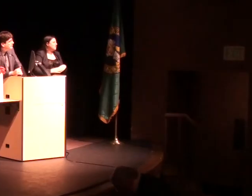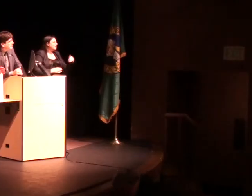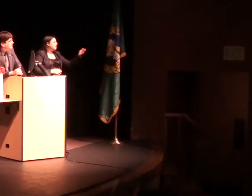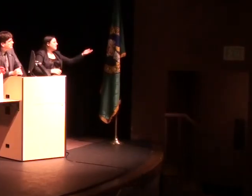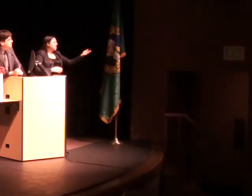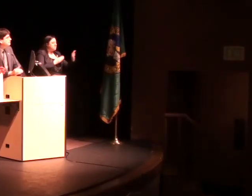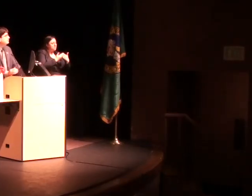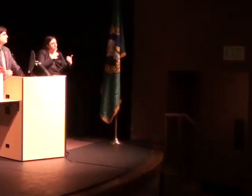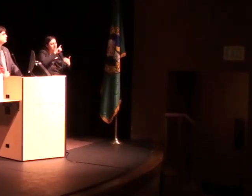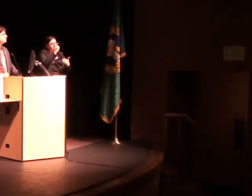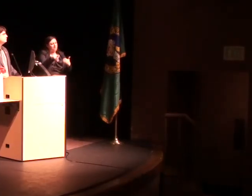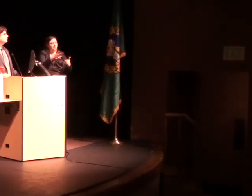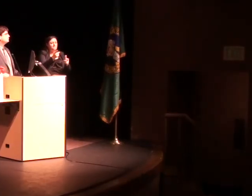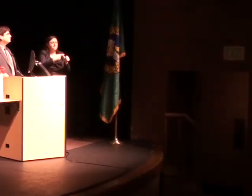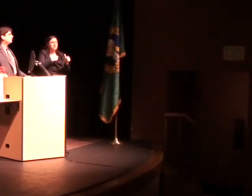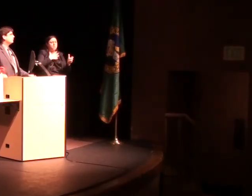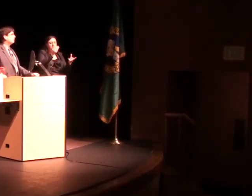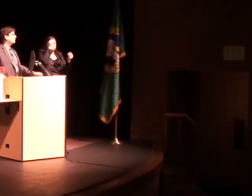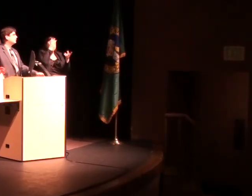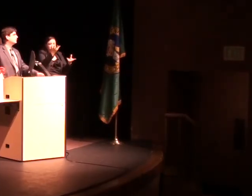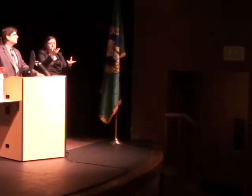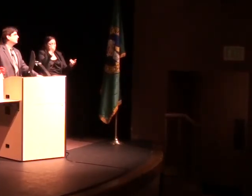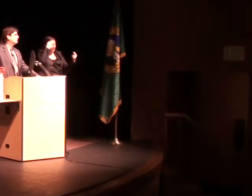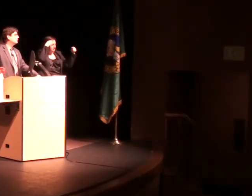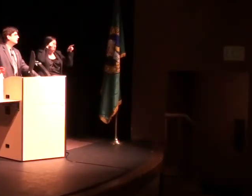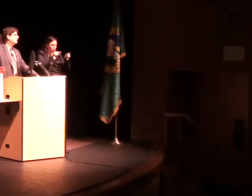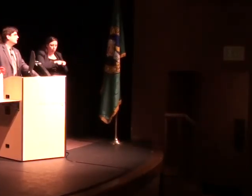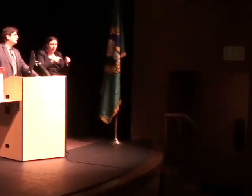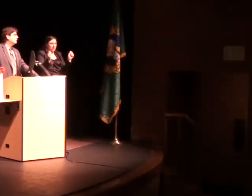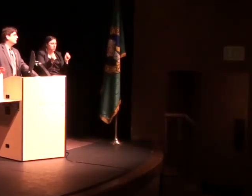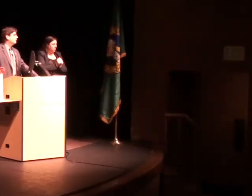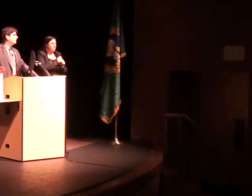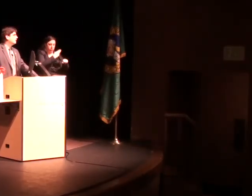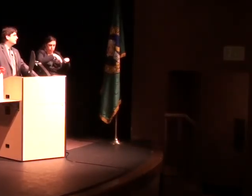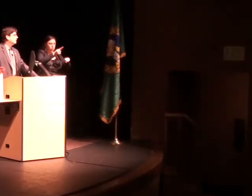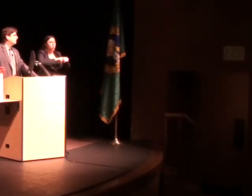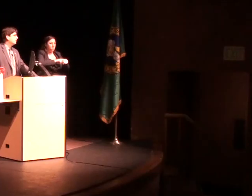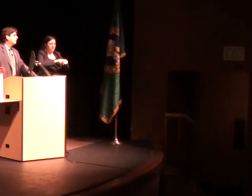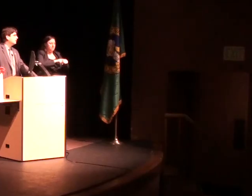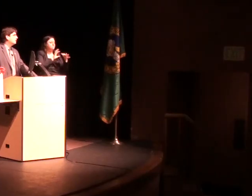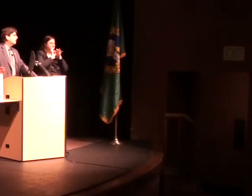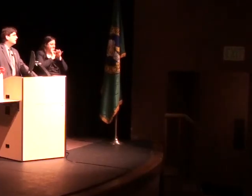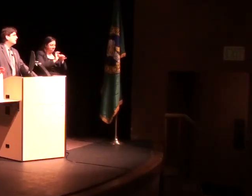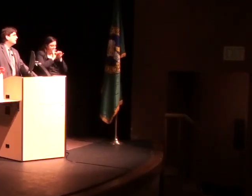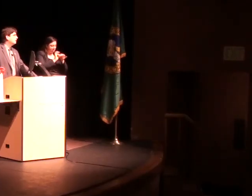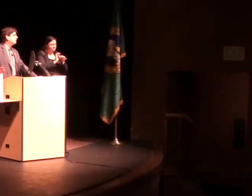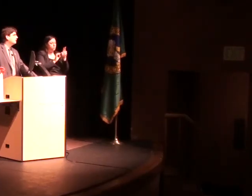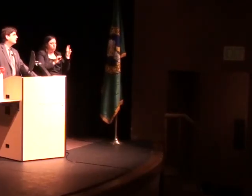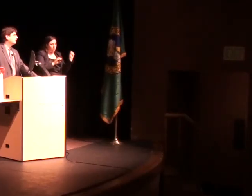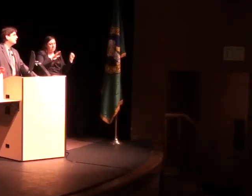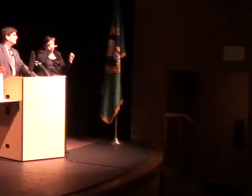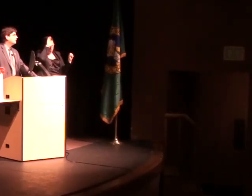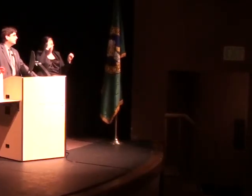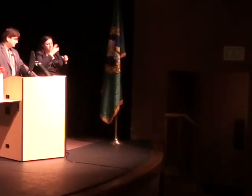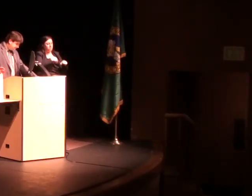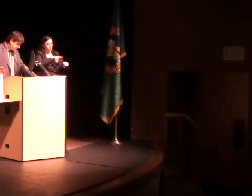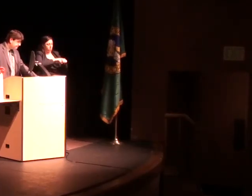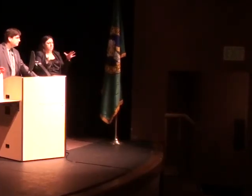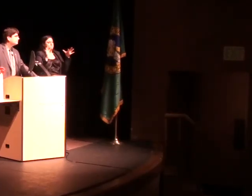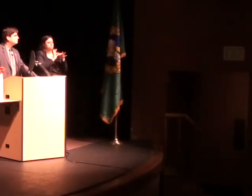start, ask my question, I just want to say I totally agree with normalizing the relationship between U.S. and Cuba.